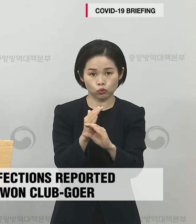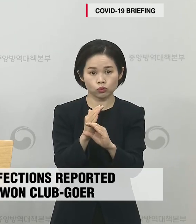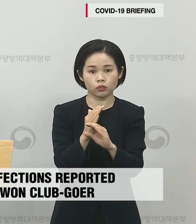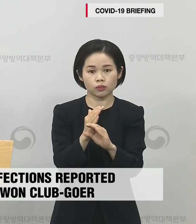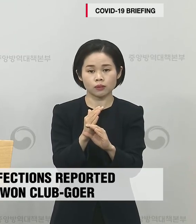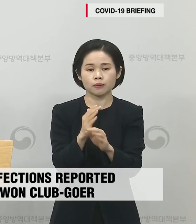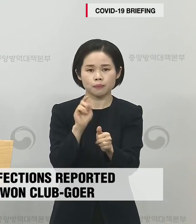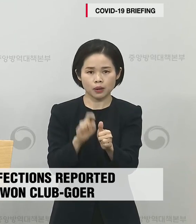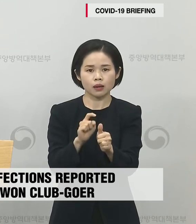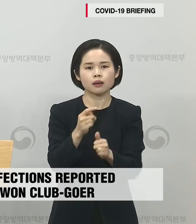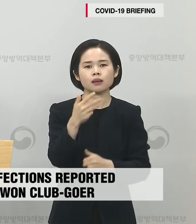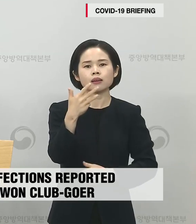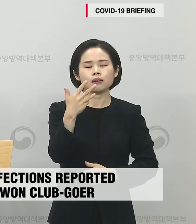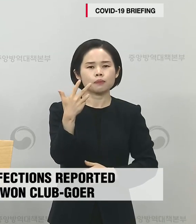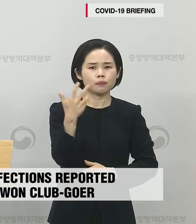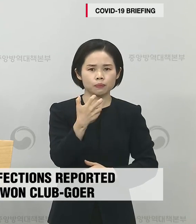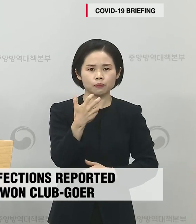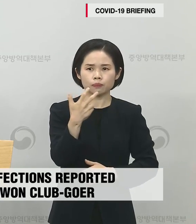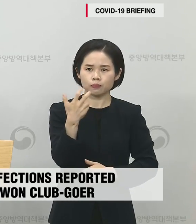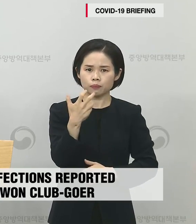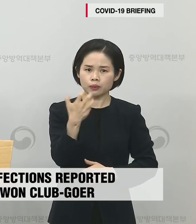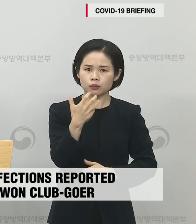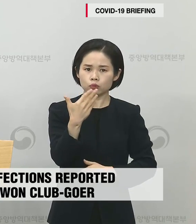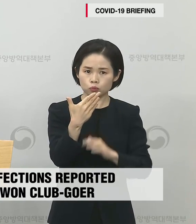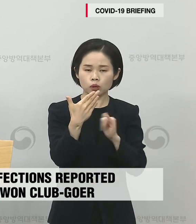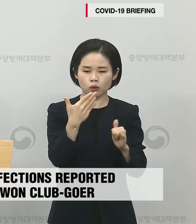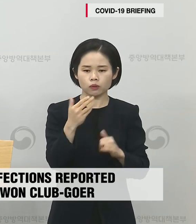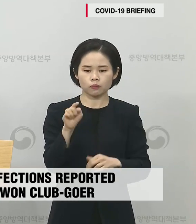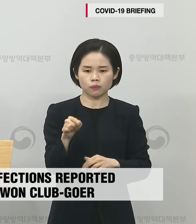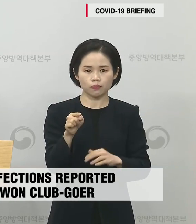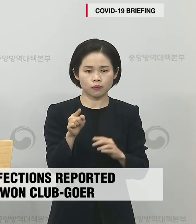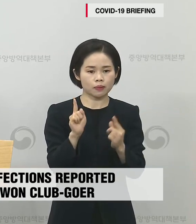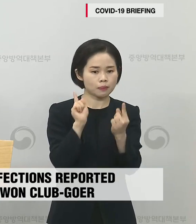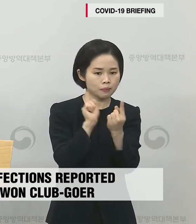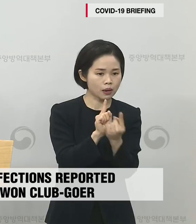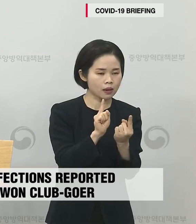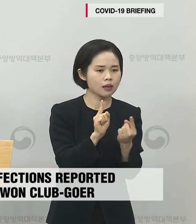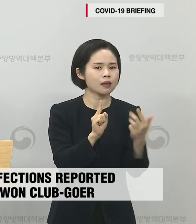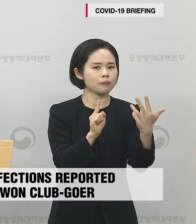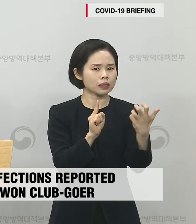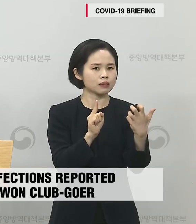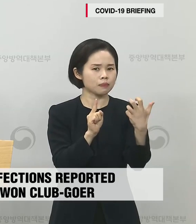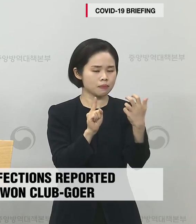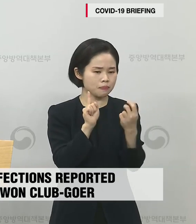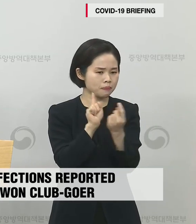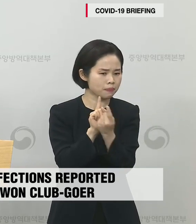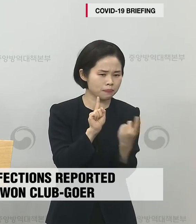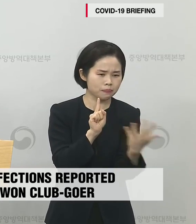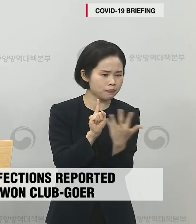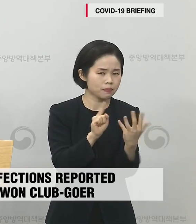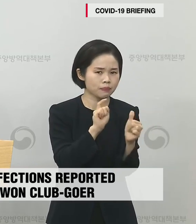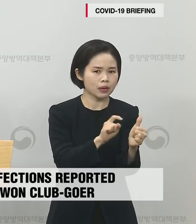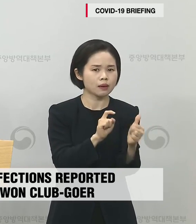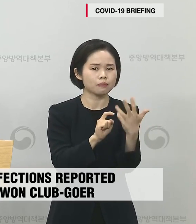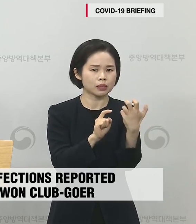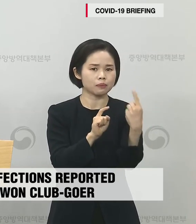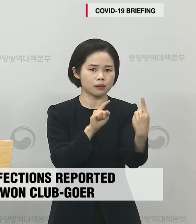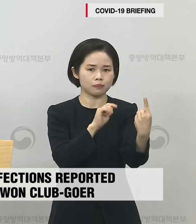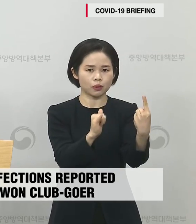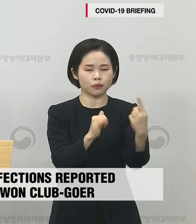170. And 89 of them are visitors to the clubs, and the contacts are 81.